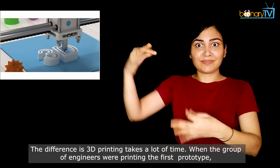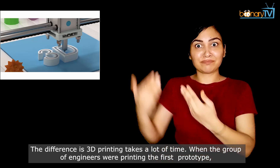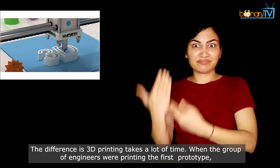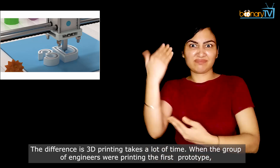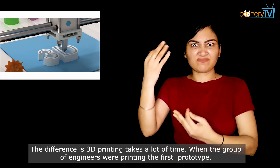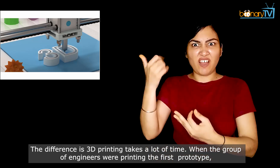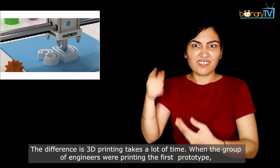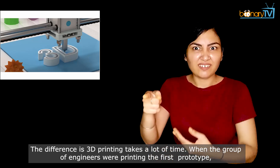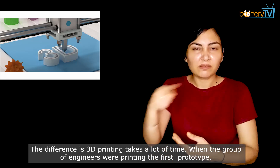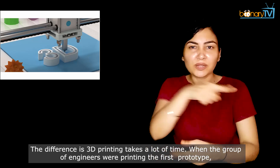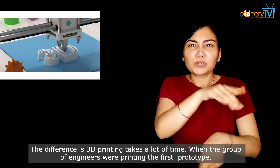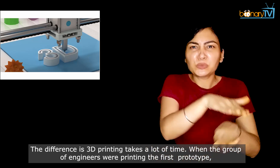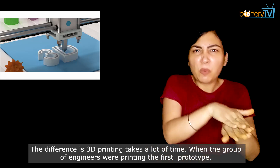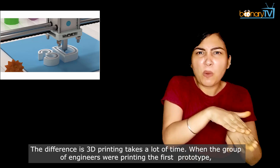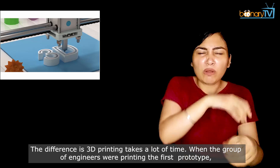time.